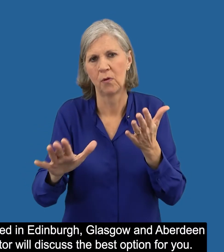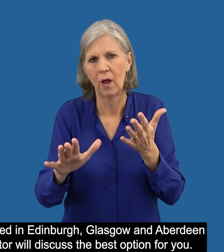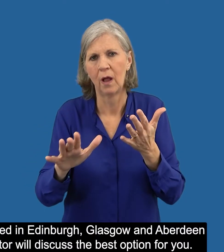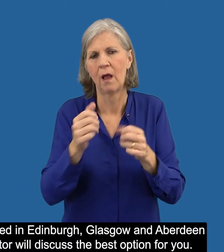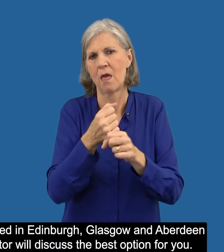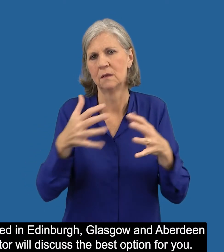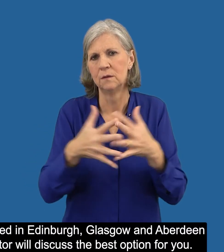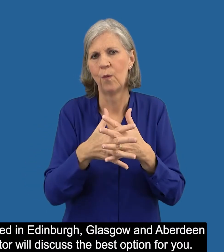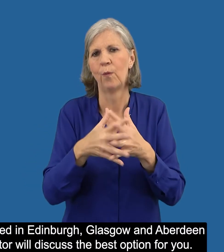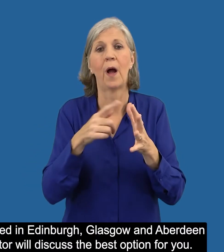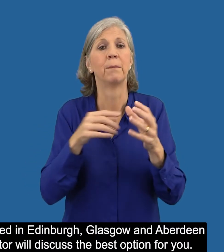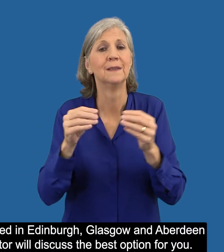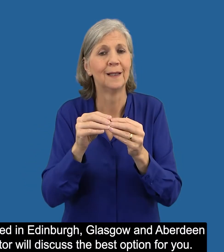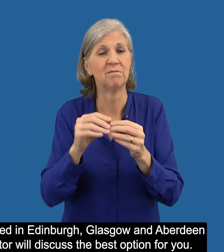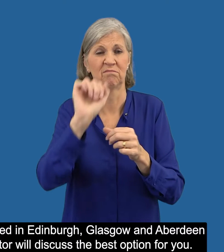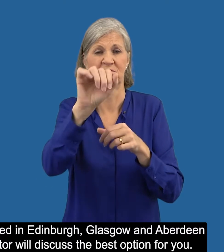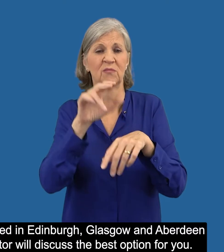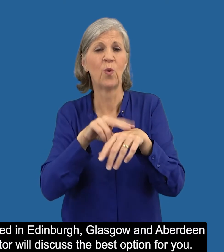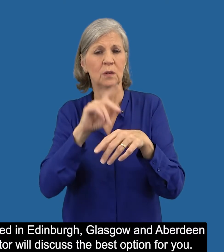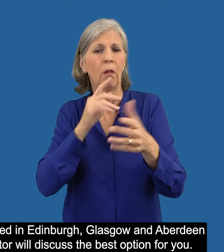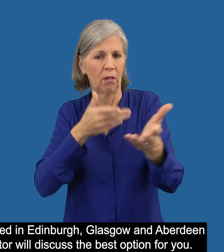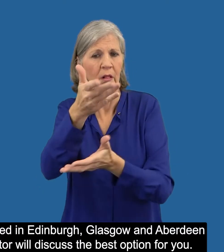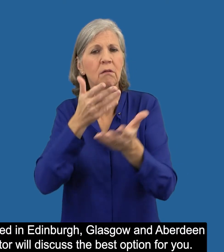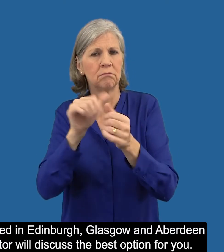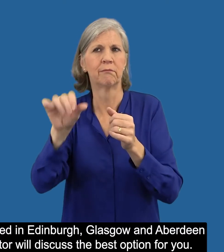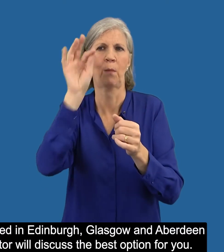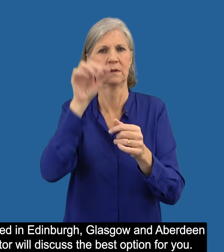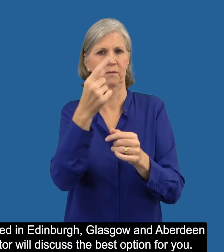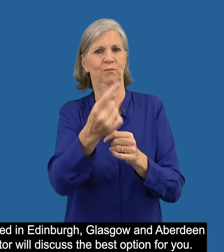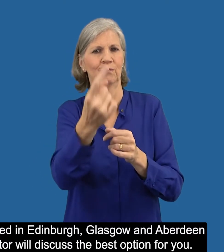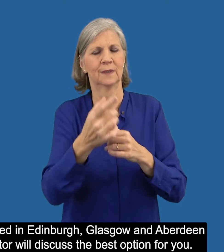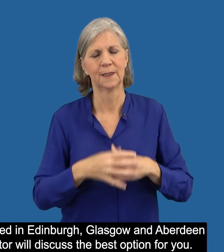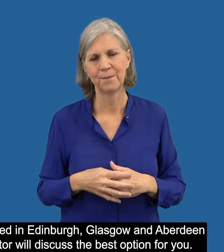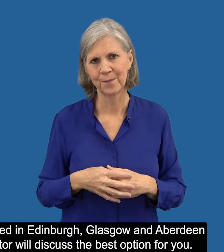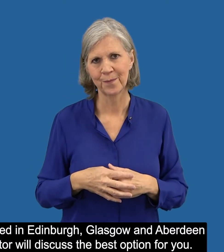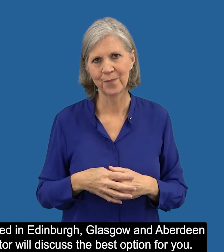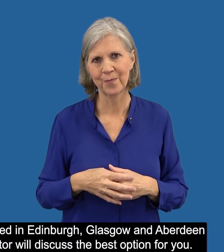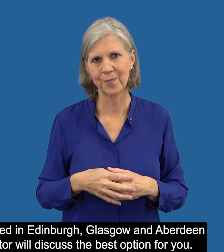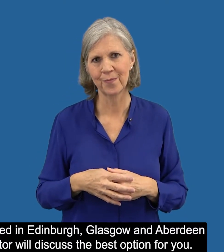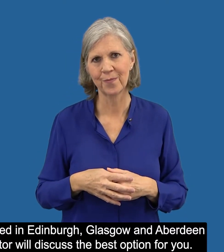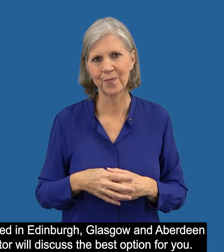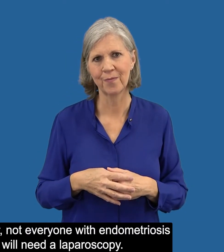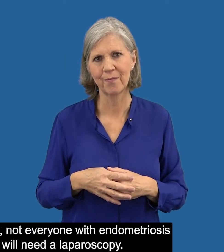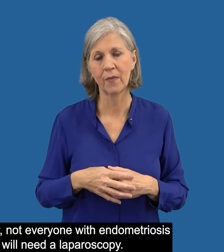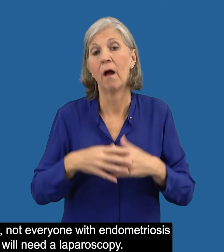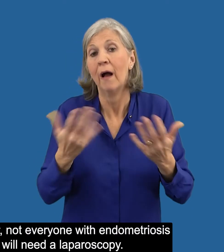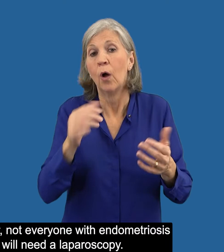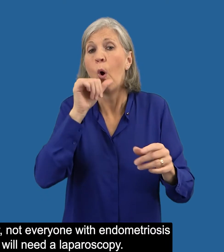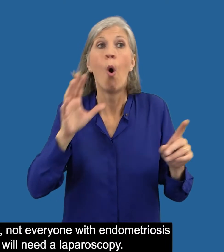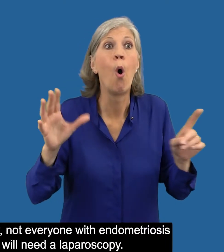These are located in Edinburgh, Glasgow and Aberdeen, and your doctor will discuss the best option for you. However,